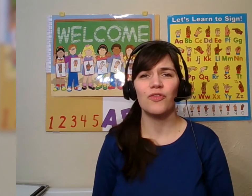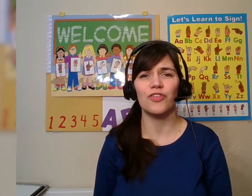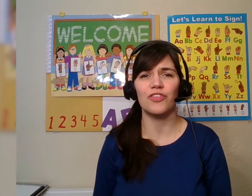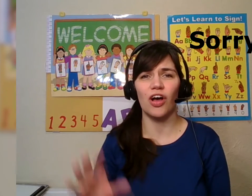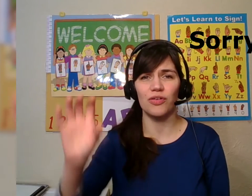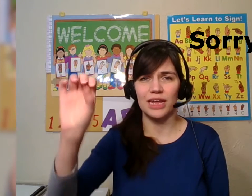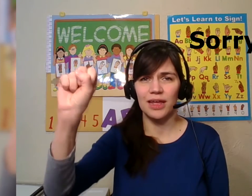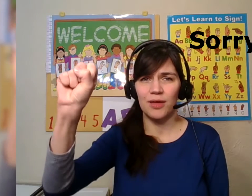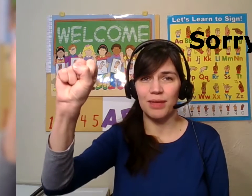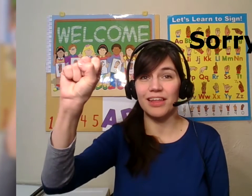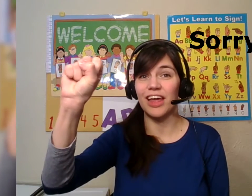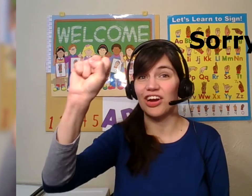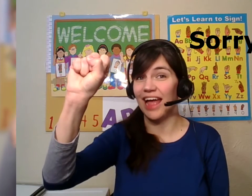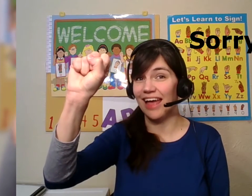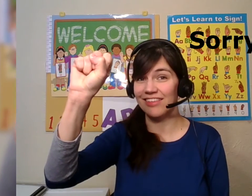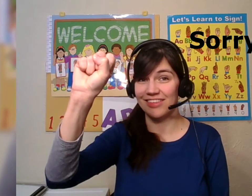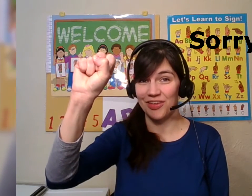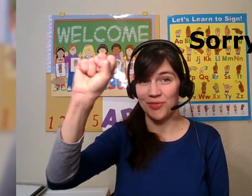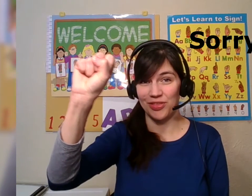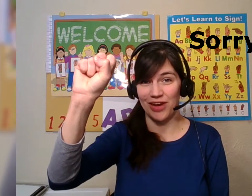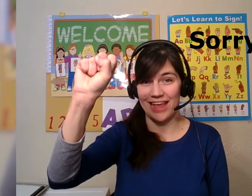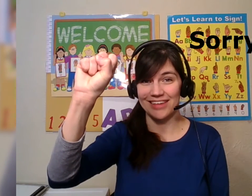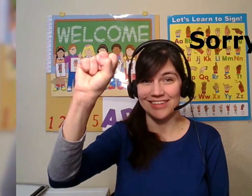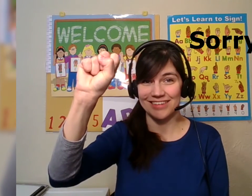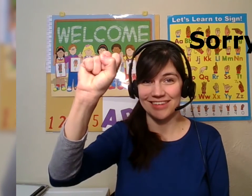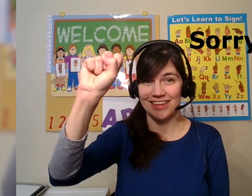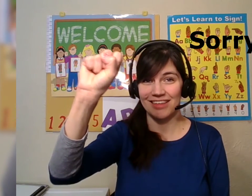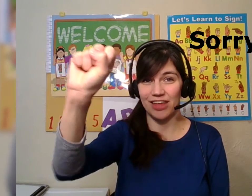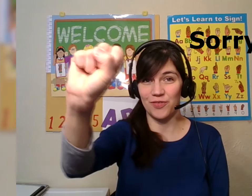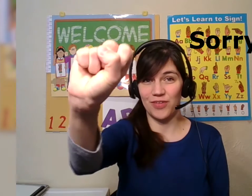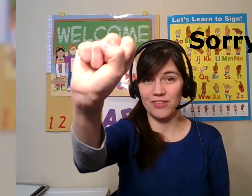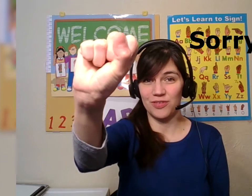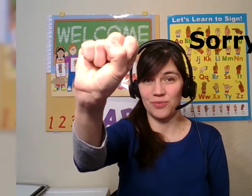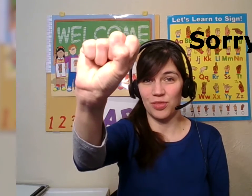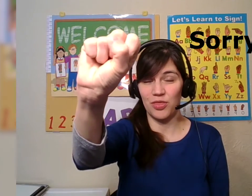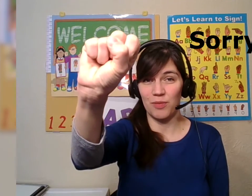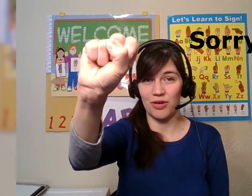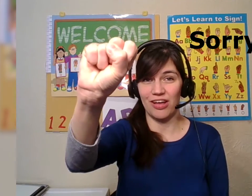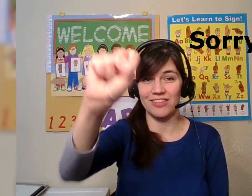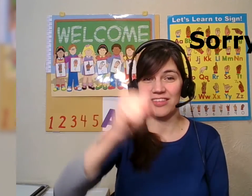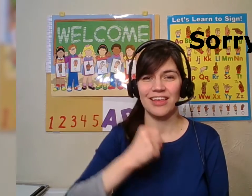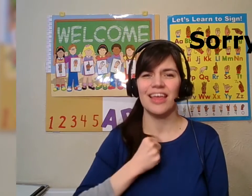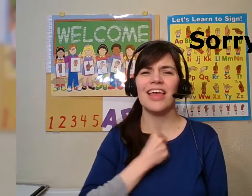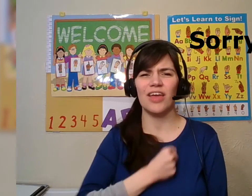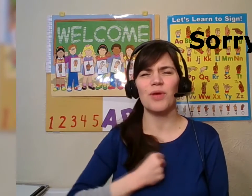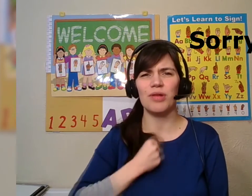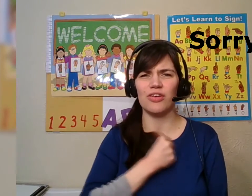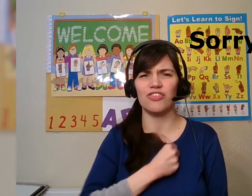For sorry, make a letter S with your hand, like a fist with a thumb across, and rub it on your